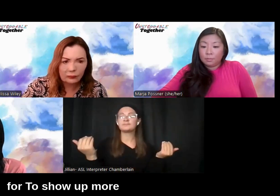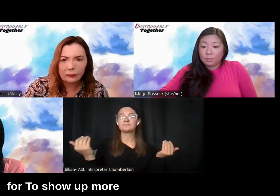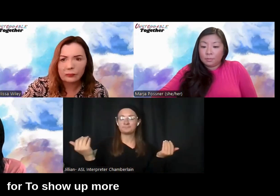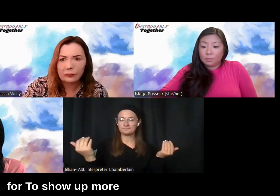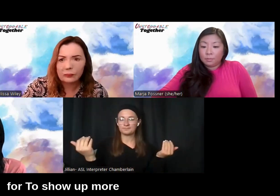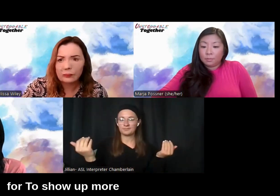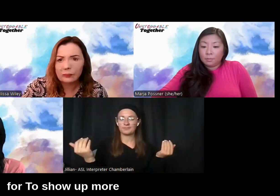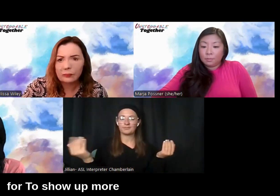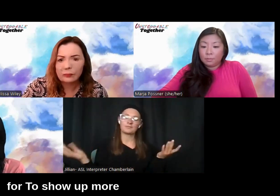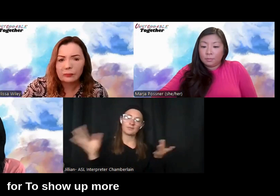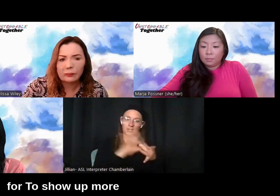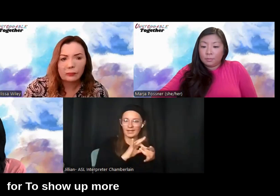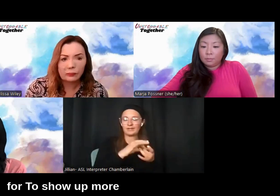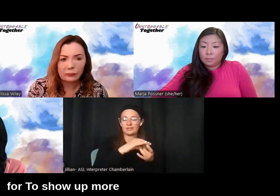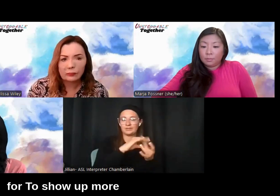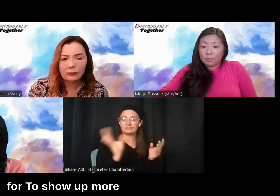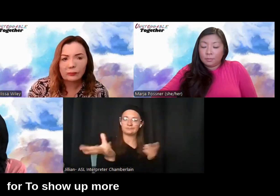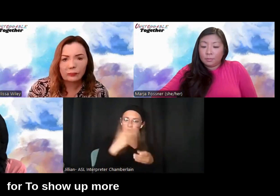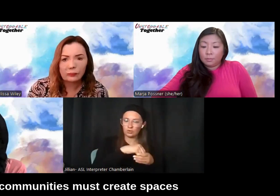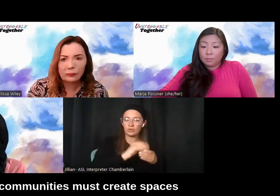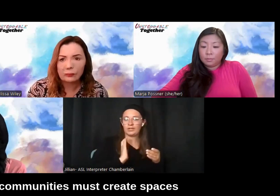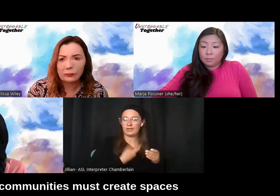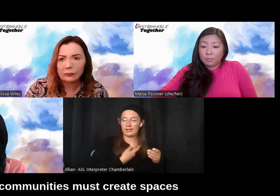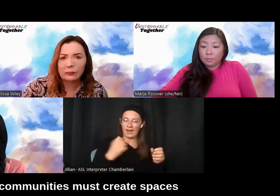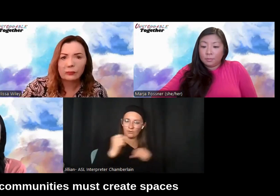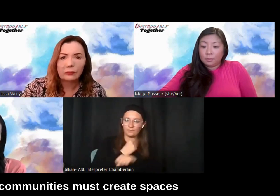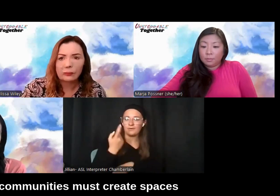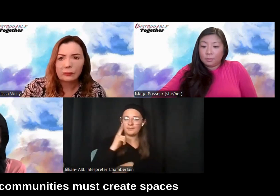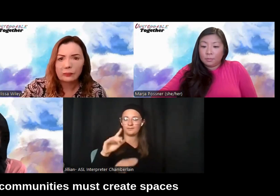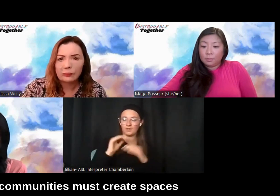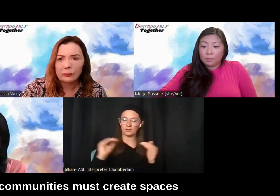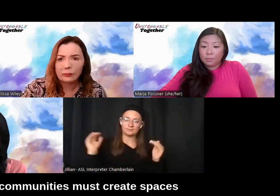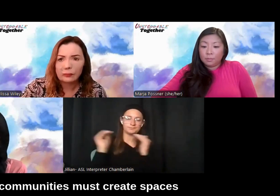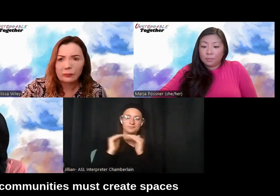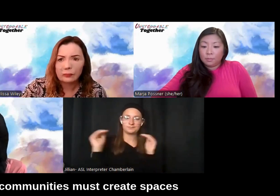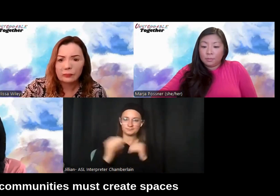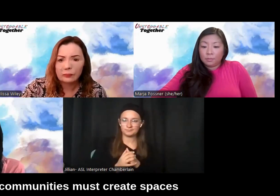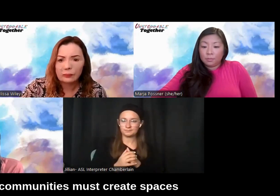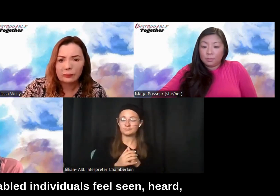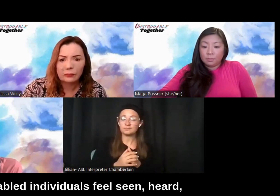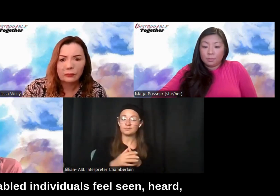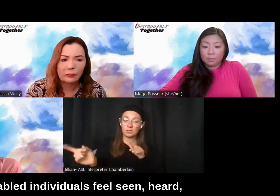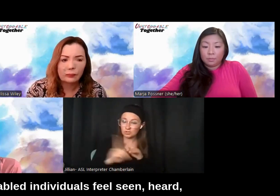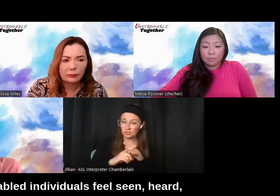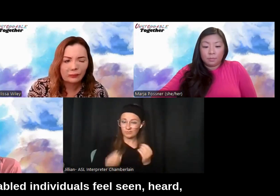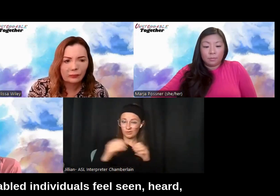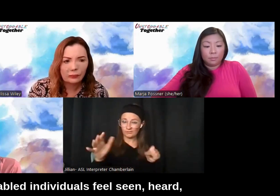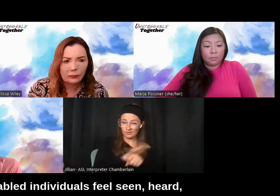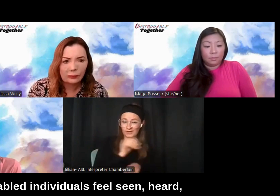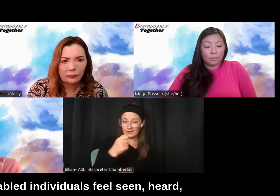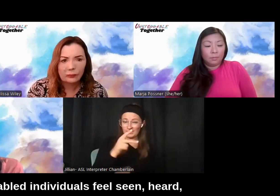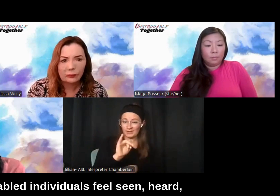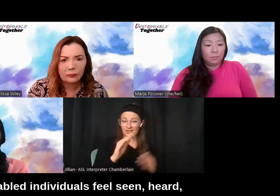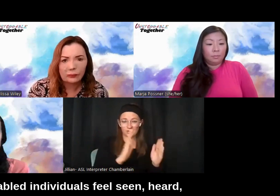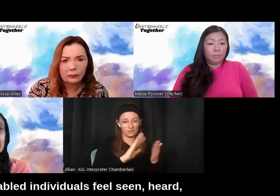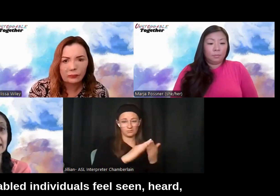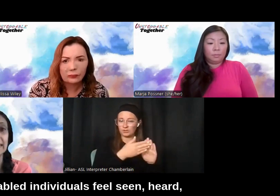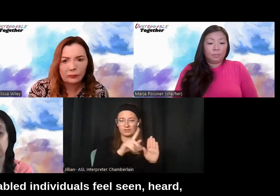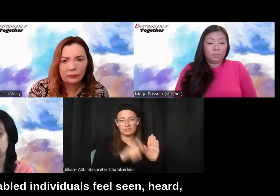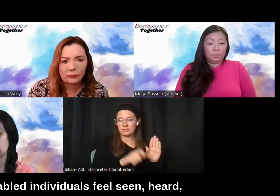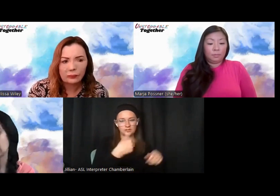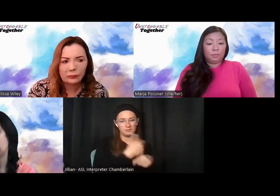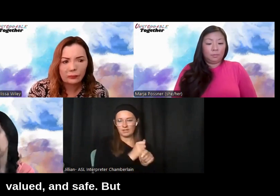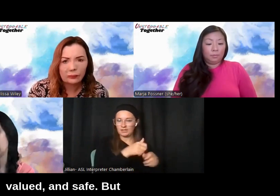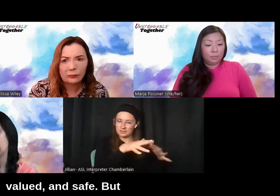fight for equity. To show up more fully, API communities must create spaces where disabled individuals feel